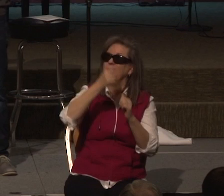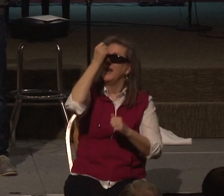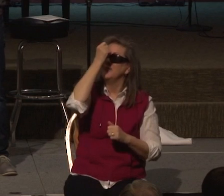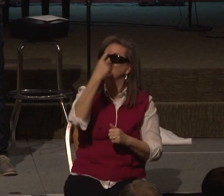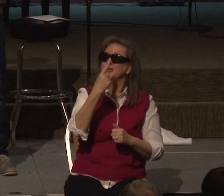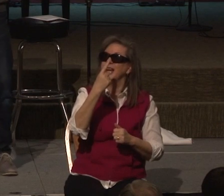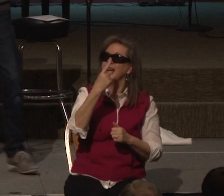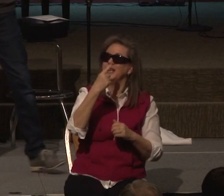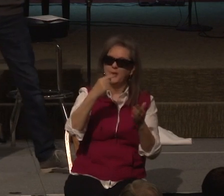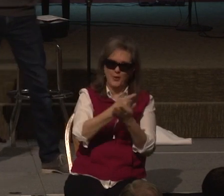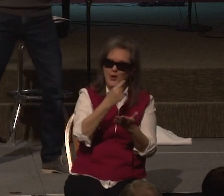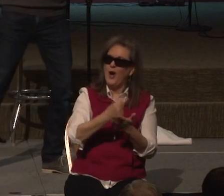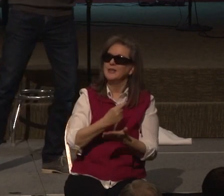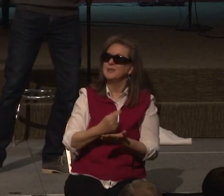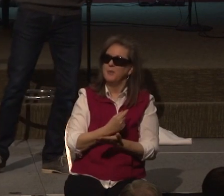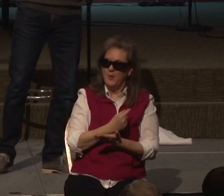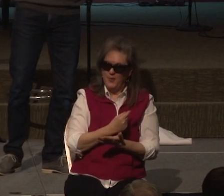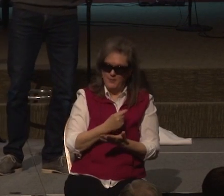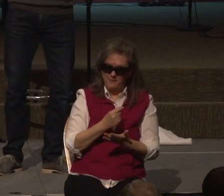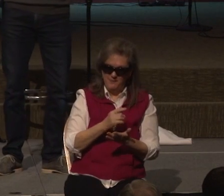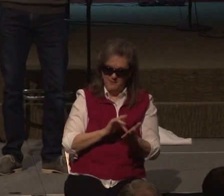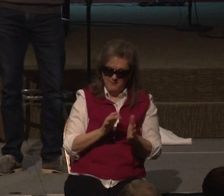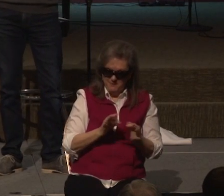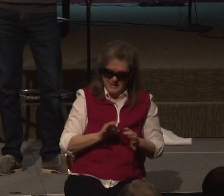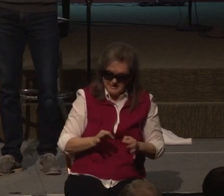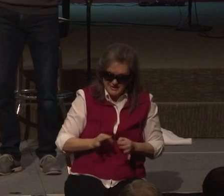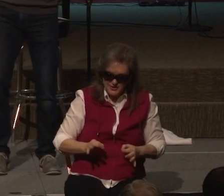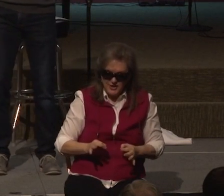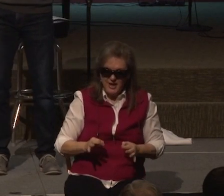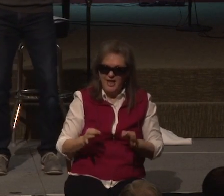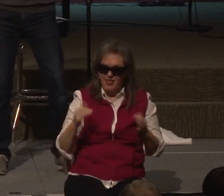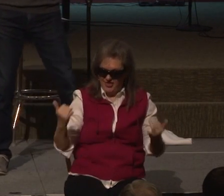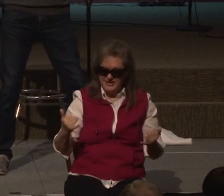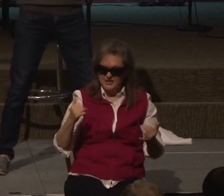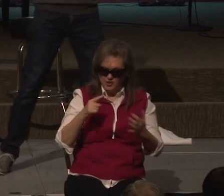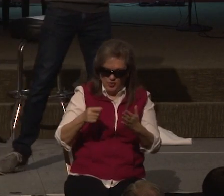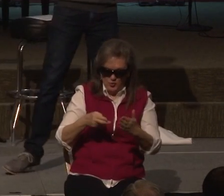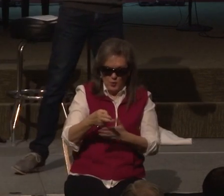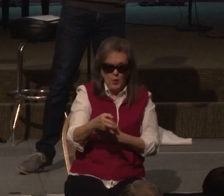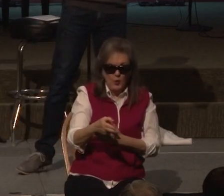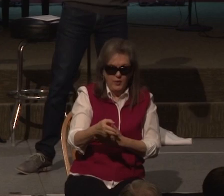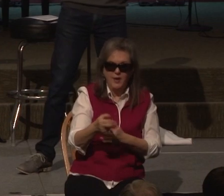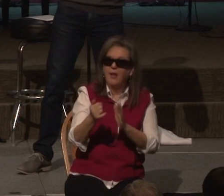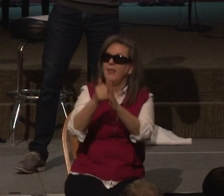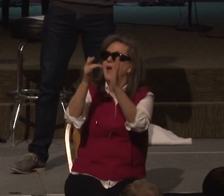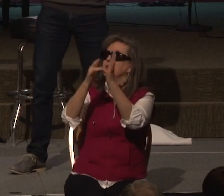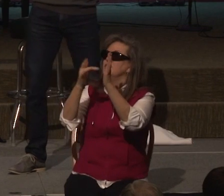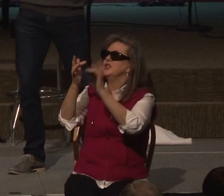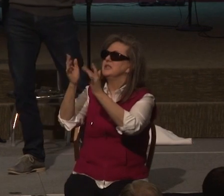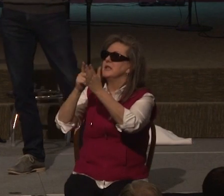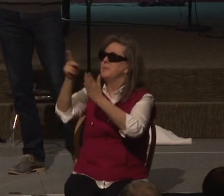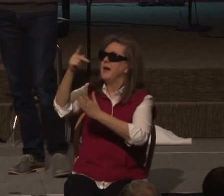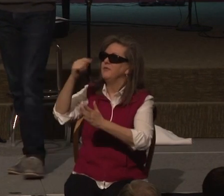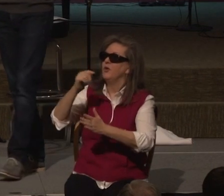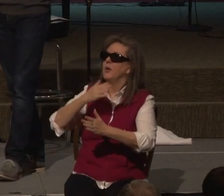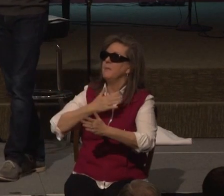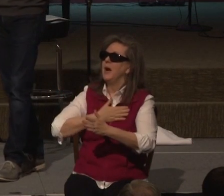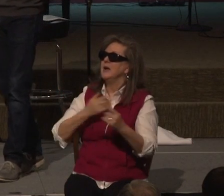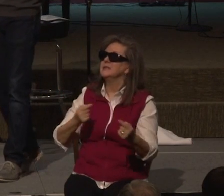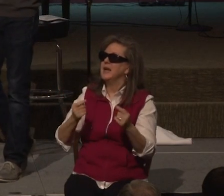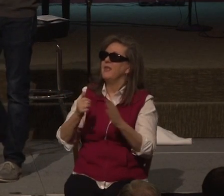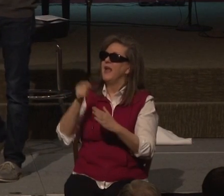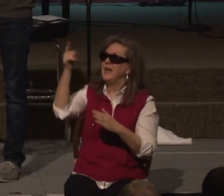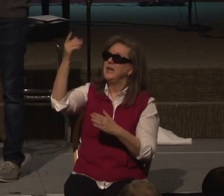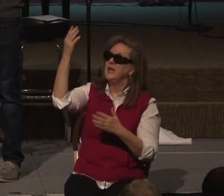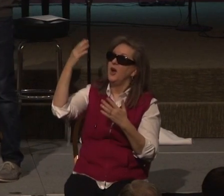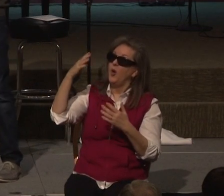the gospel message, this idea, this truth that Jesus paid for my sin, that he was